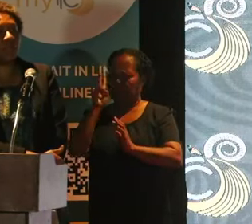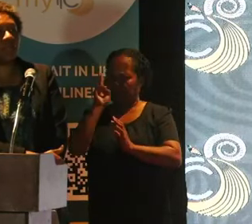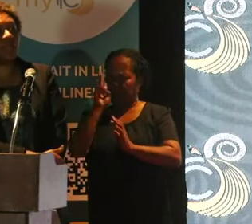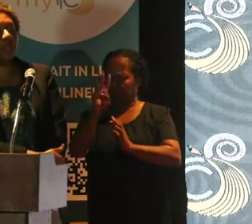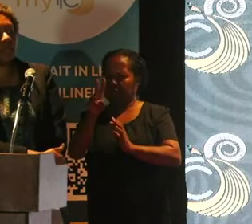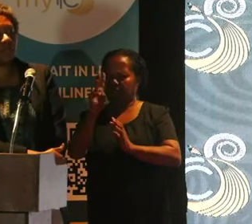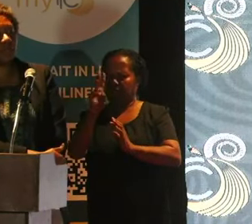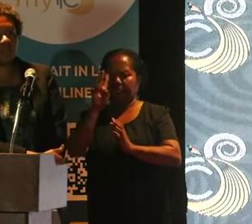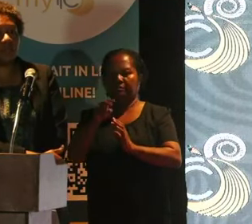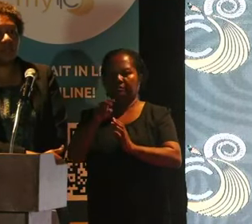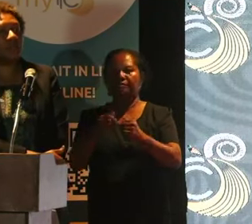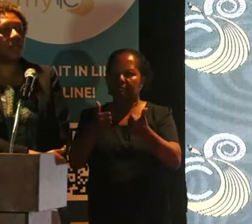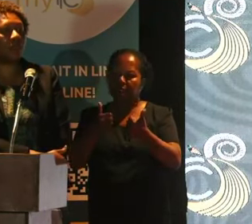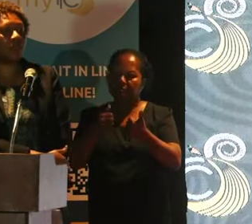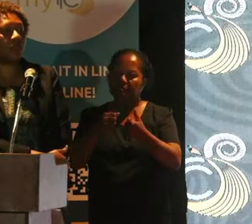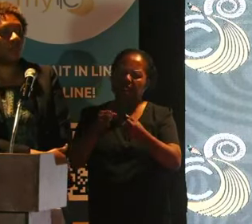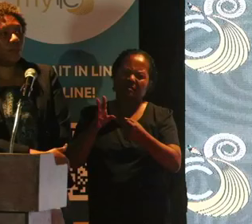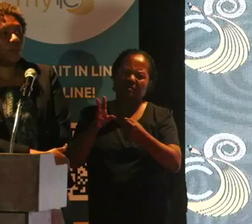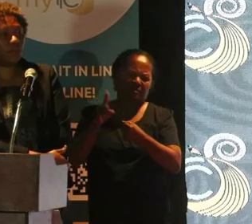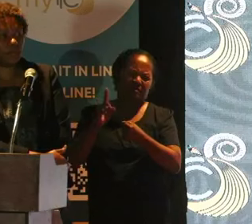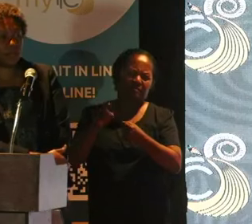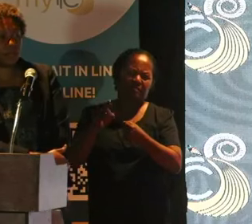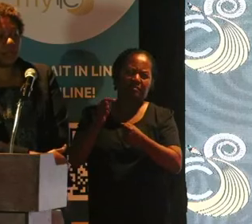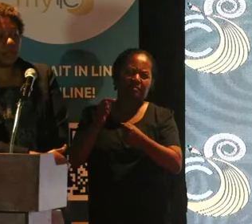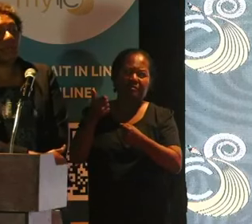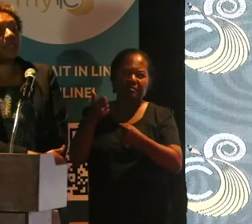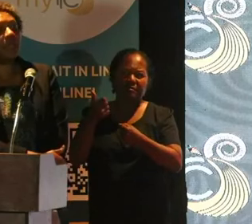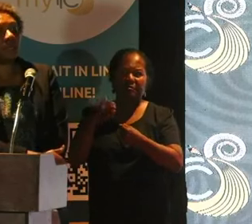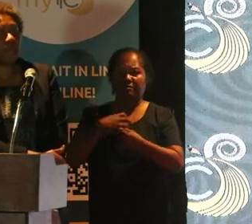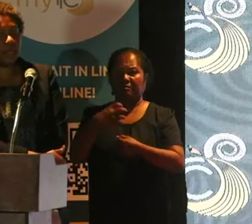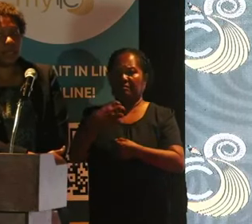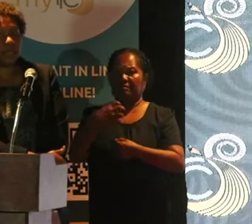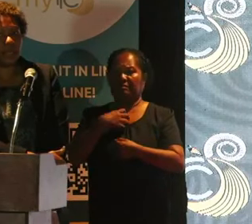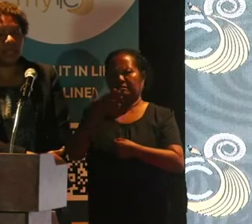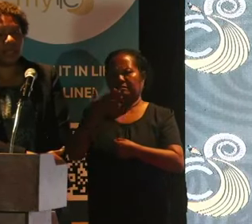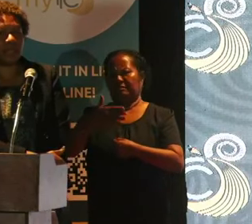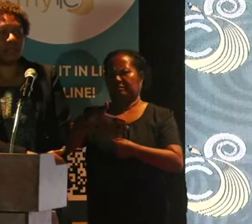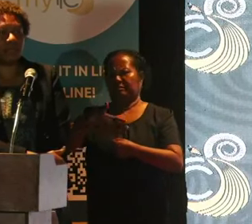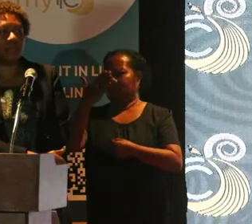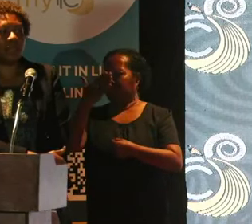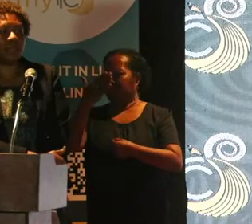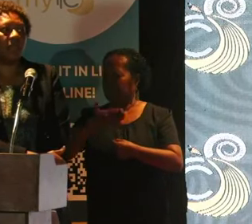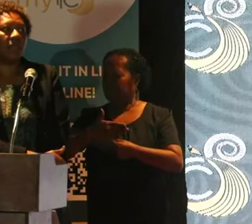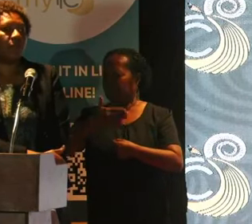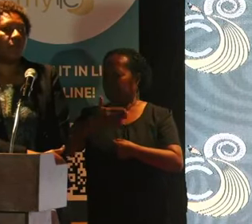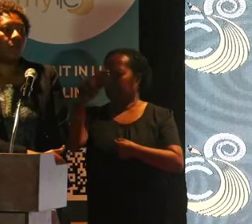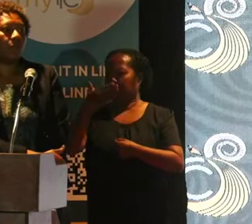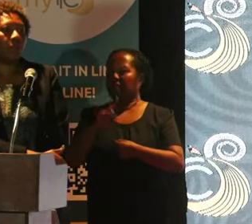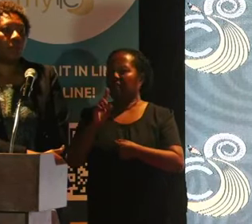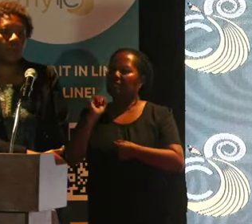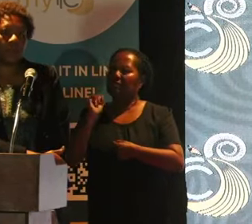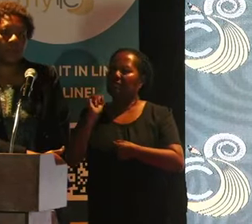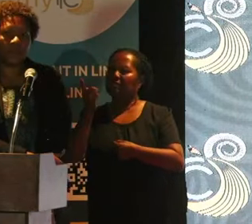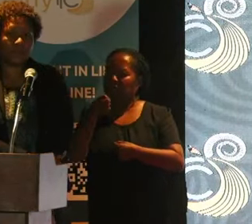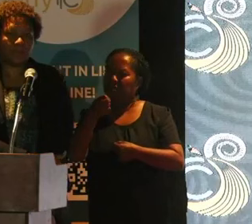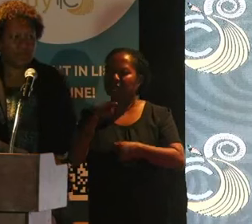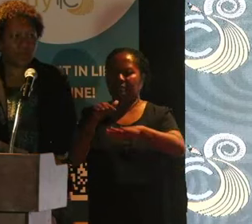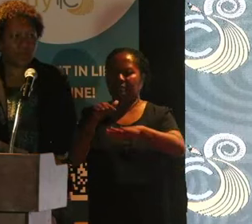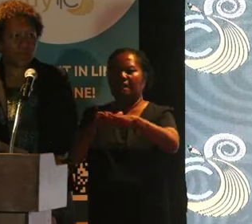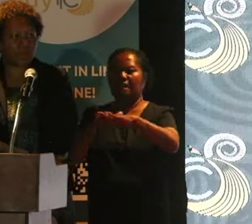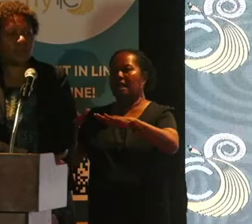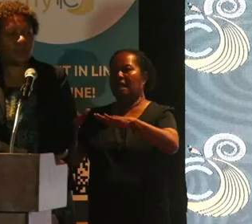a notice. He comes in and then he finds out he has more than 15,000 in outstanding land rates and garbage rates. So, we advise